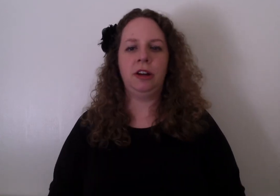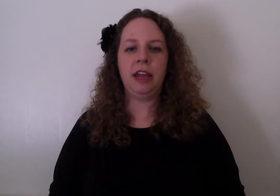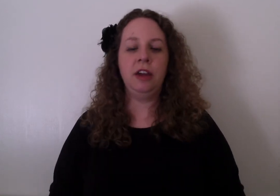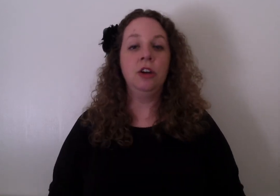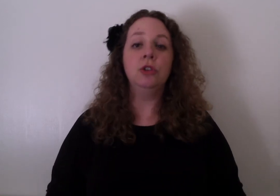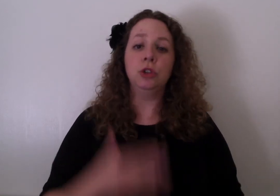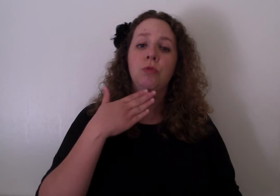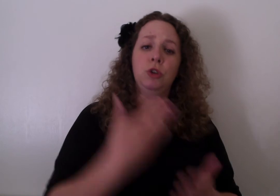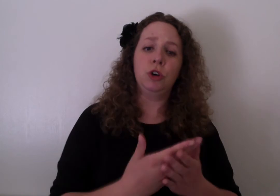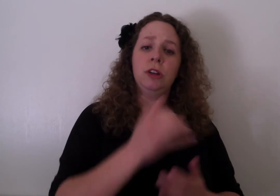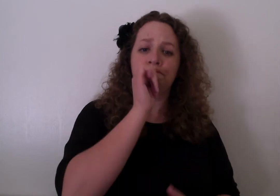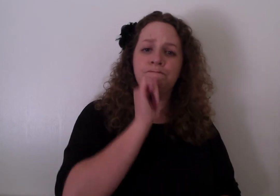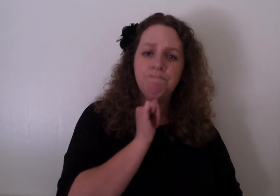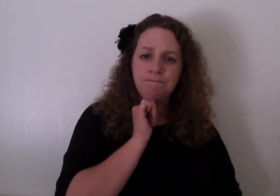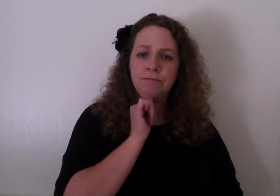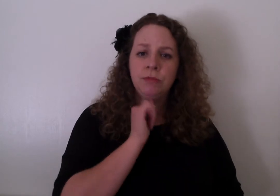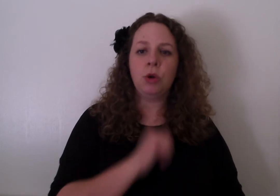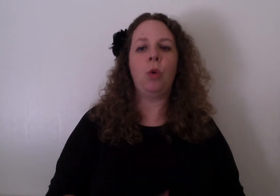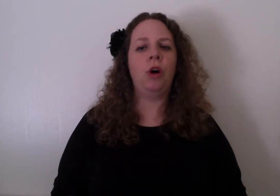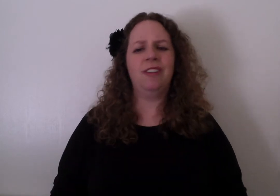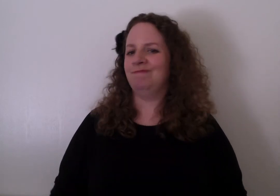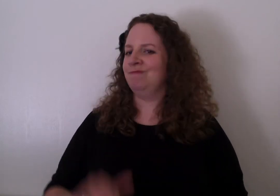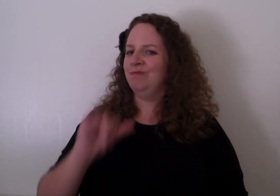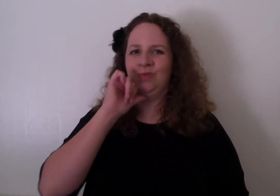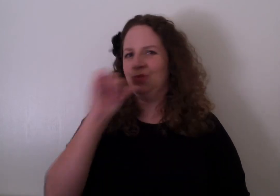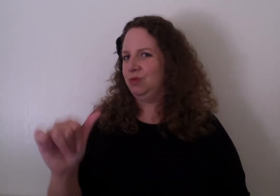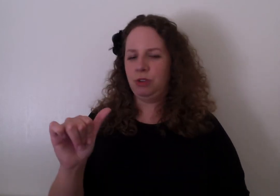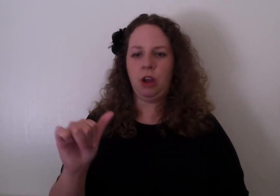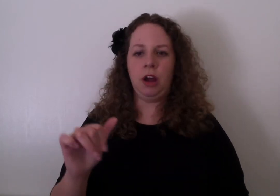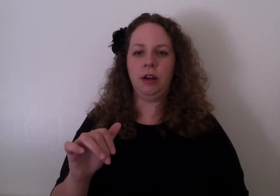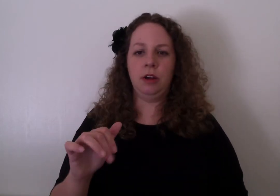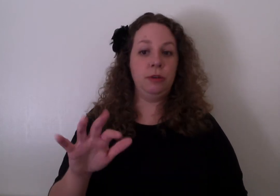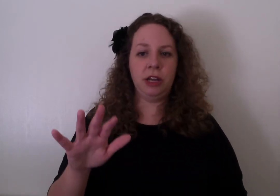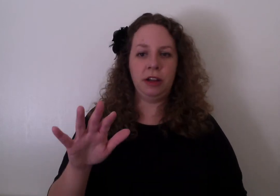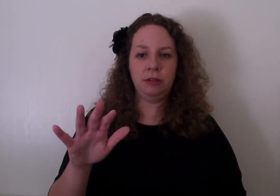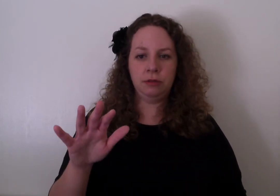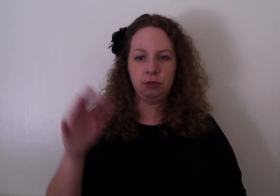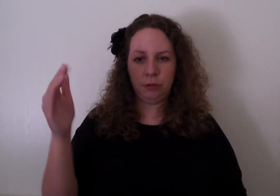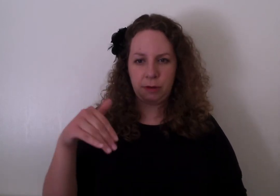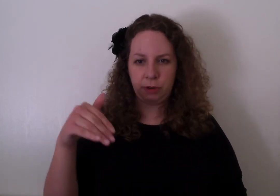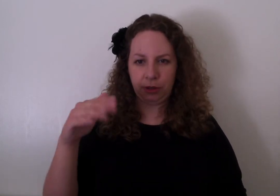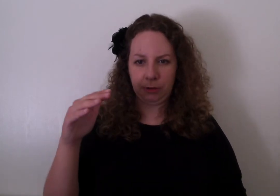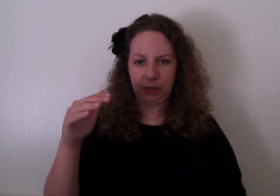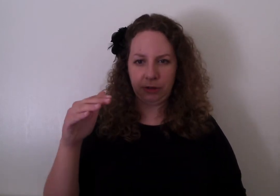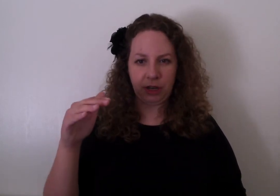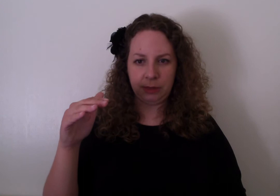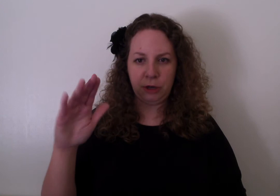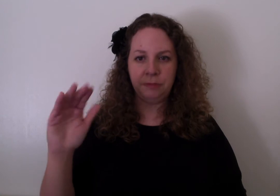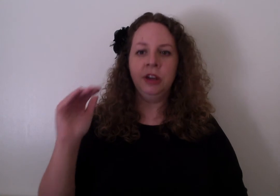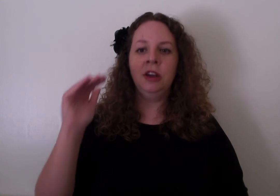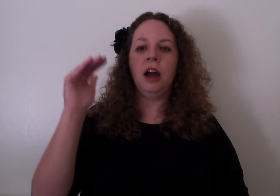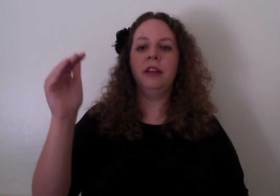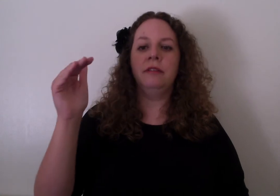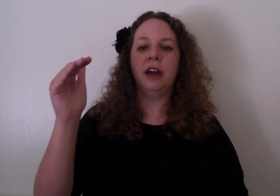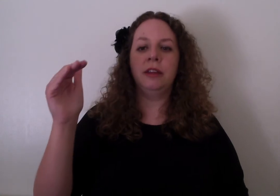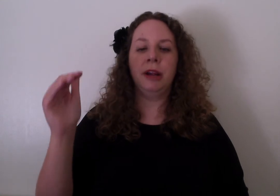Okay, so good, or oh, I'm sorry, nope, I'm reading them below, not smart. None, bear